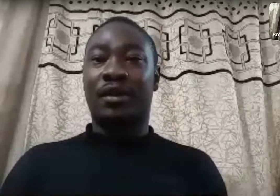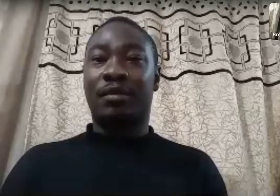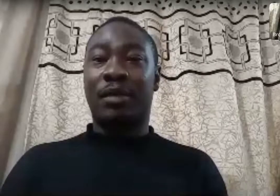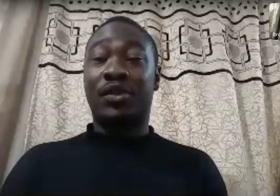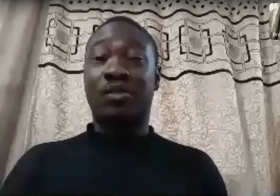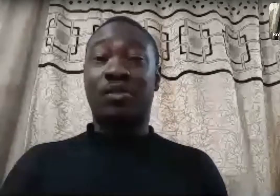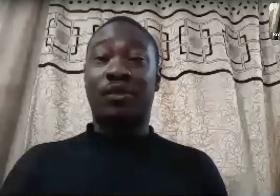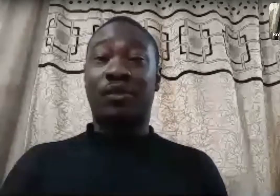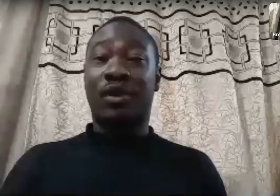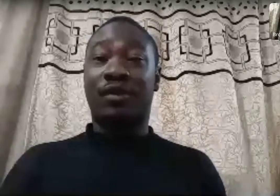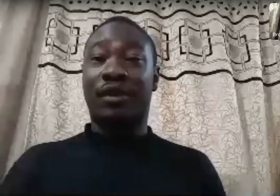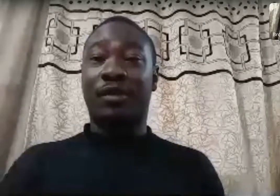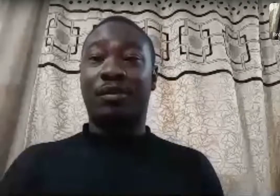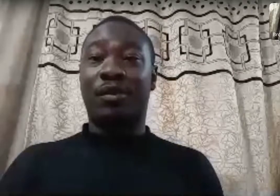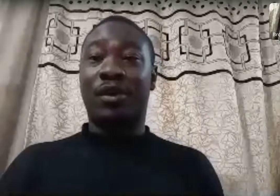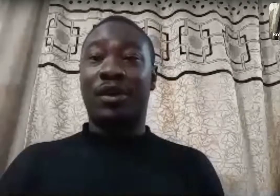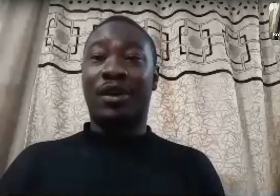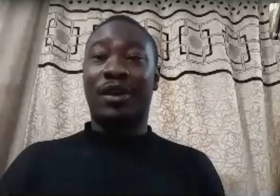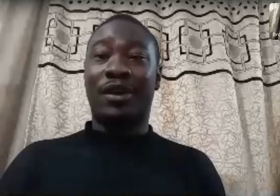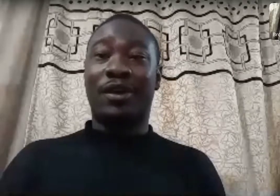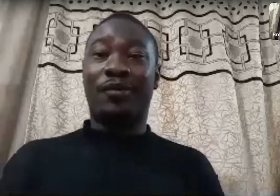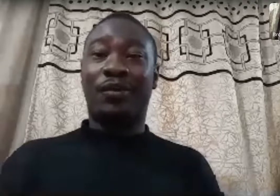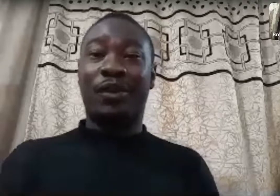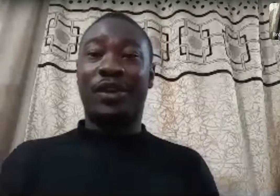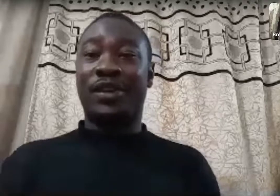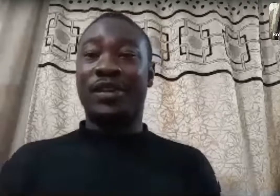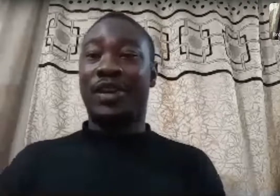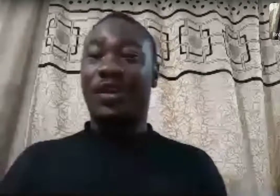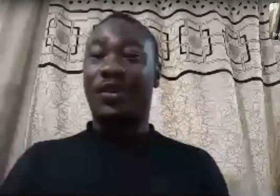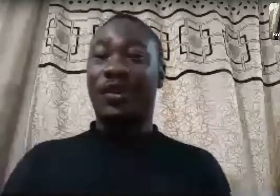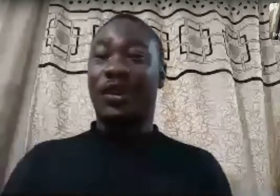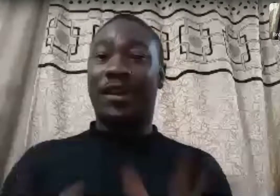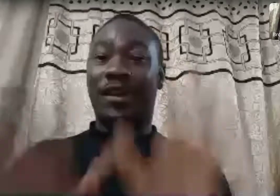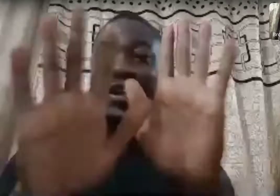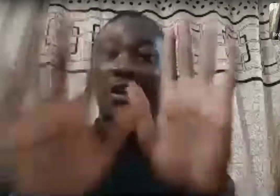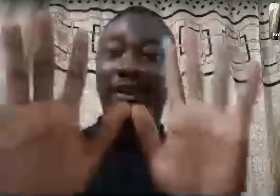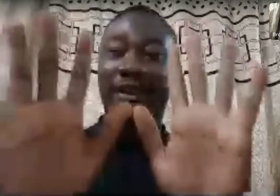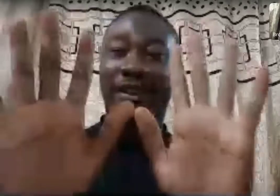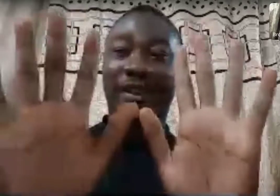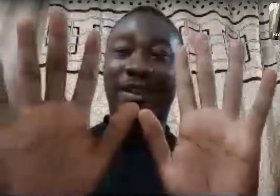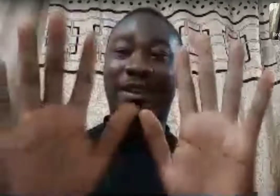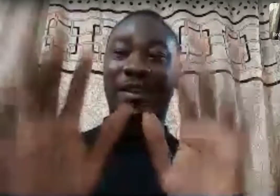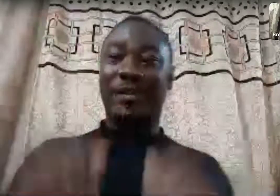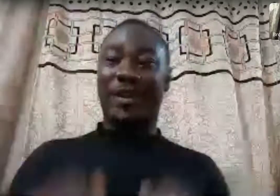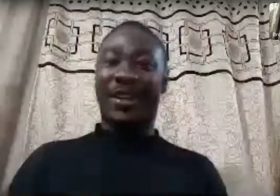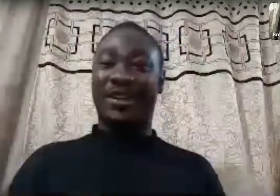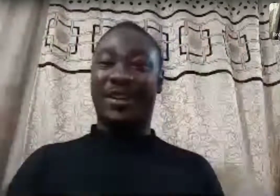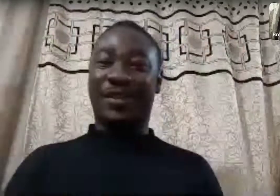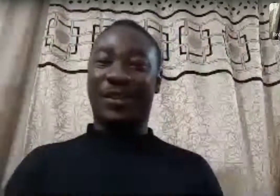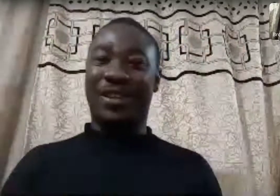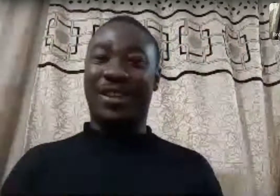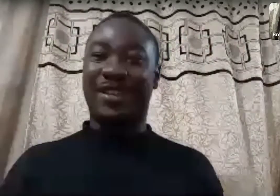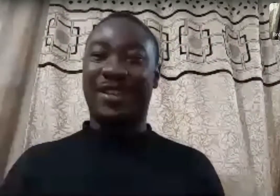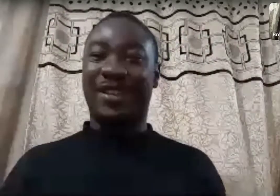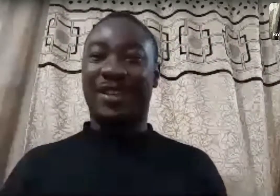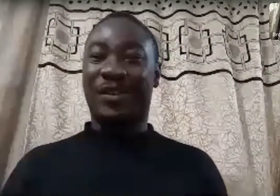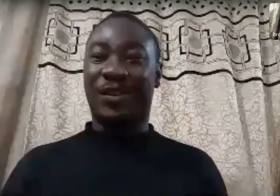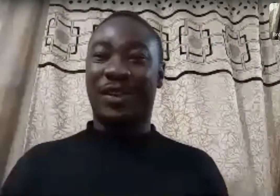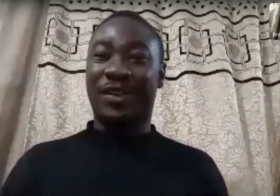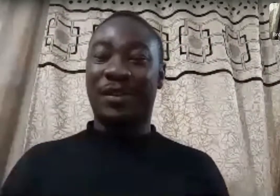have formulated the sign in your head as 10, but that's not it. That's not it. There's no